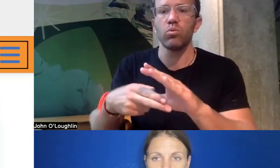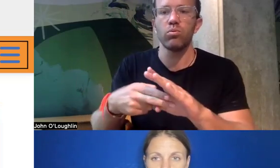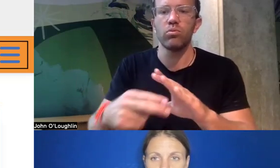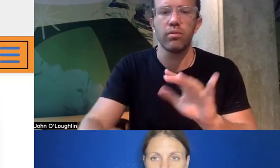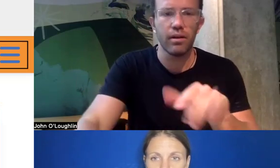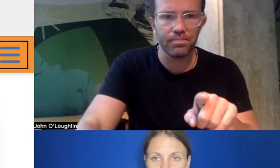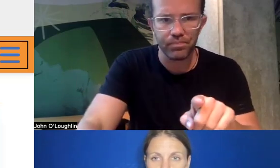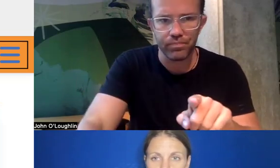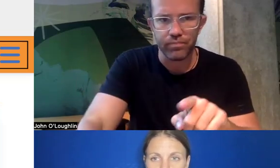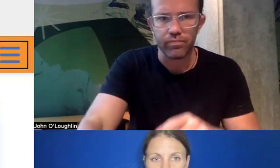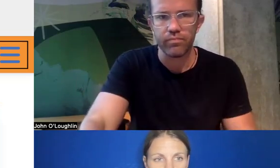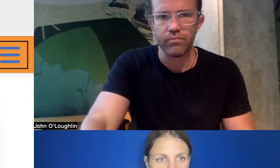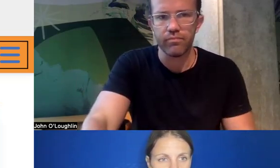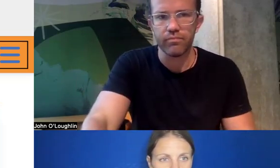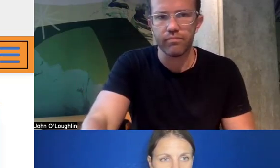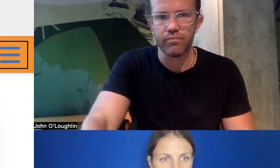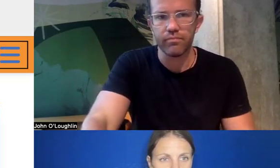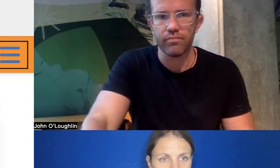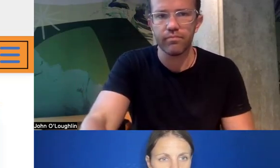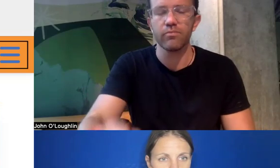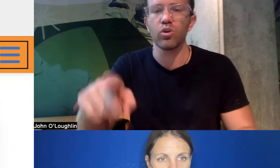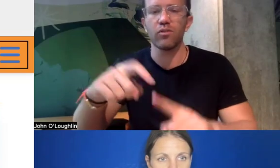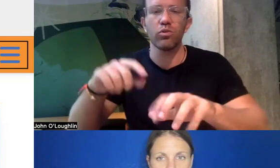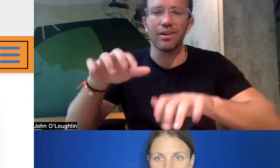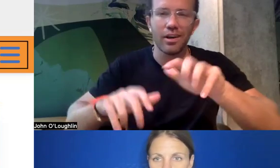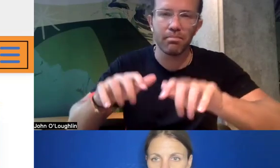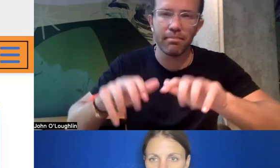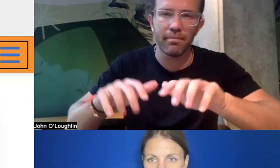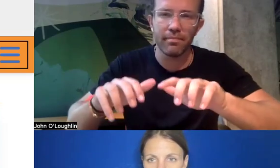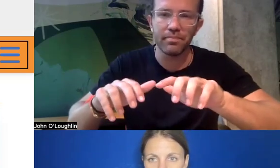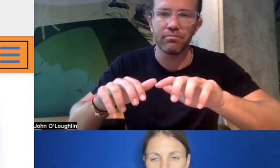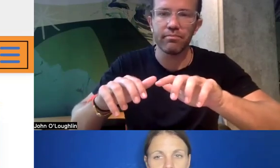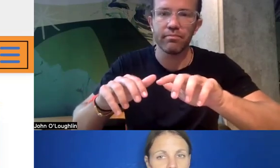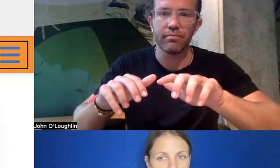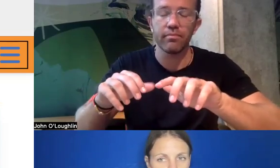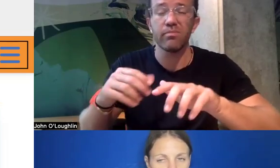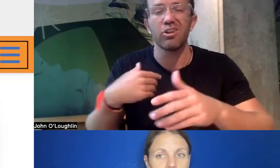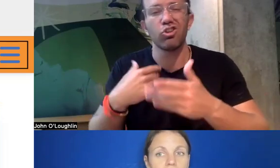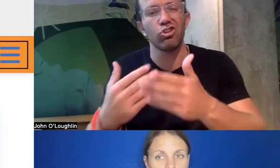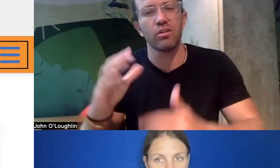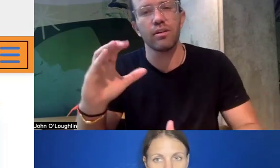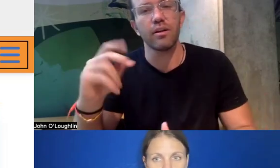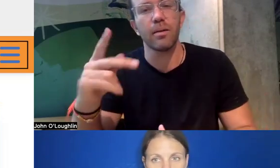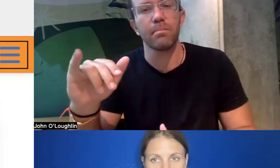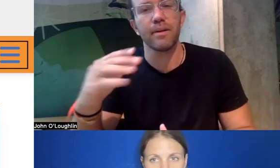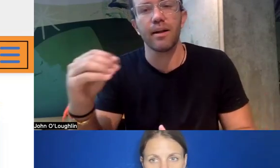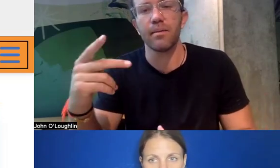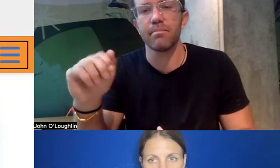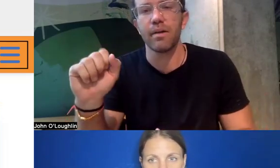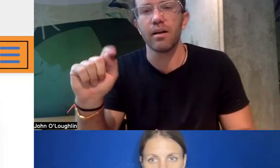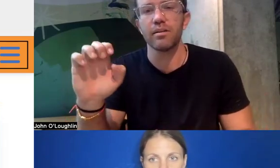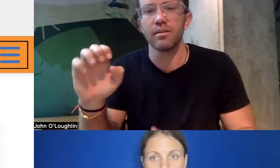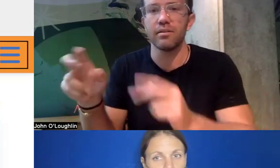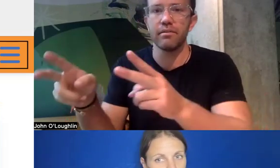So once you sign up, it would be this here. You do have to type that in. I